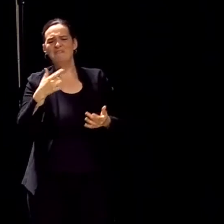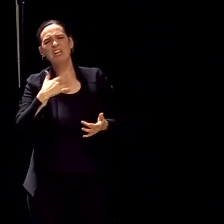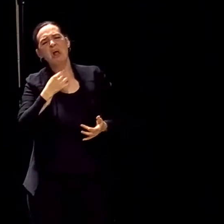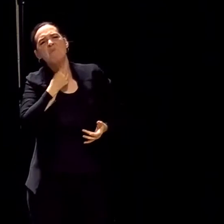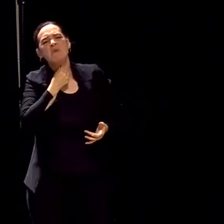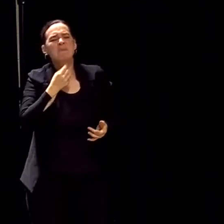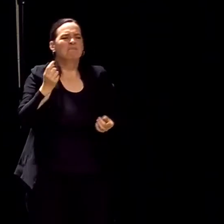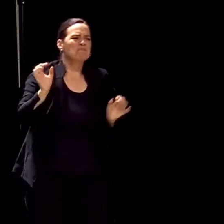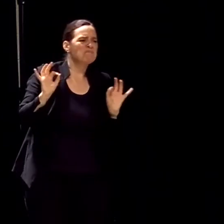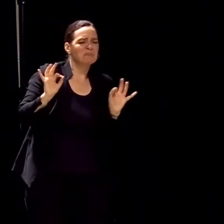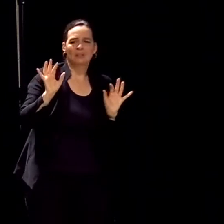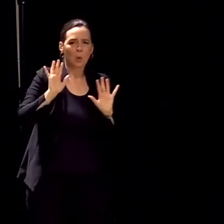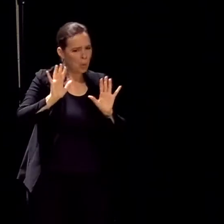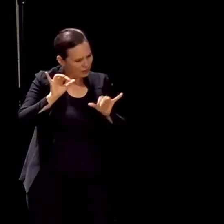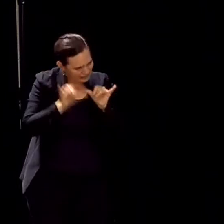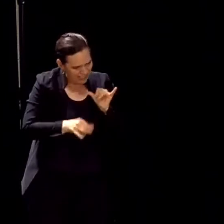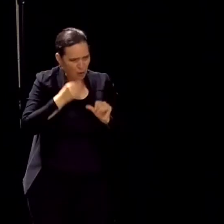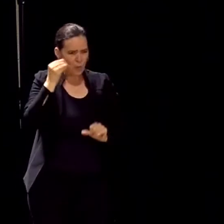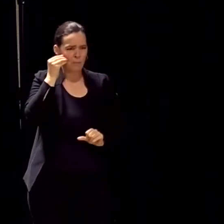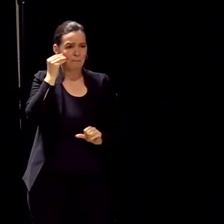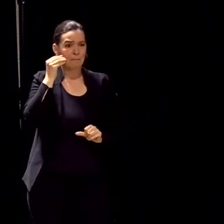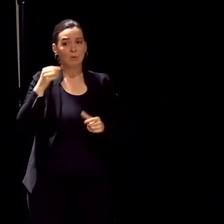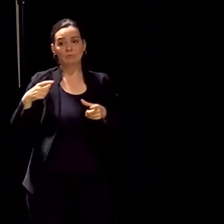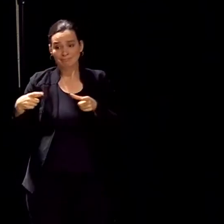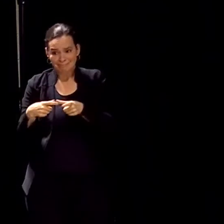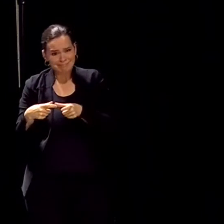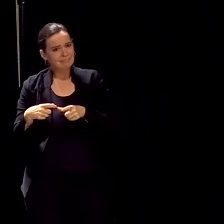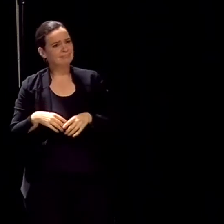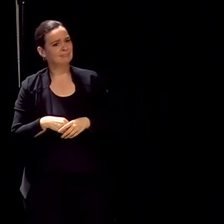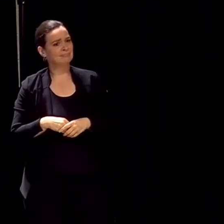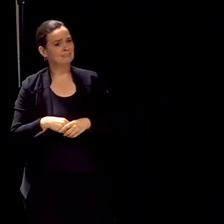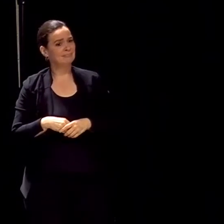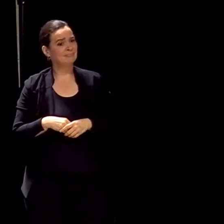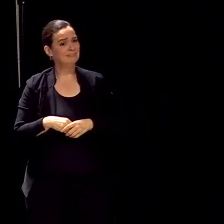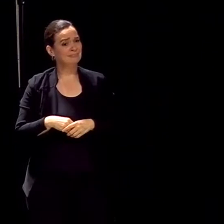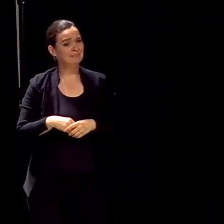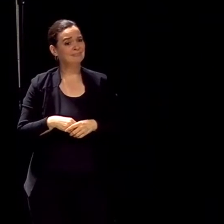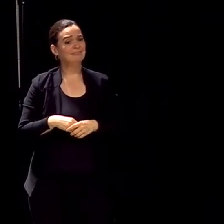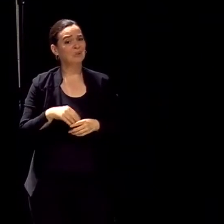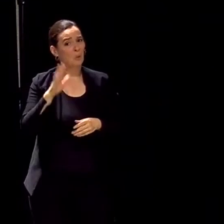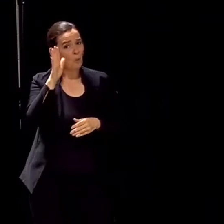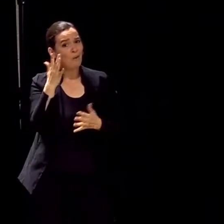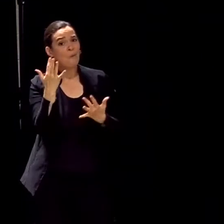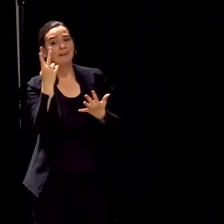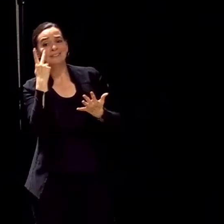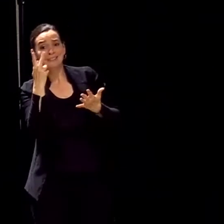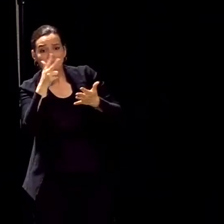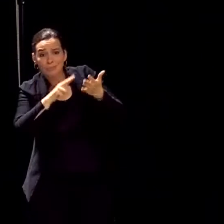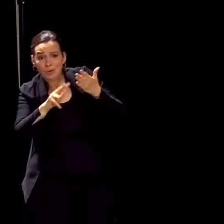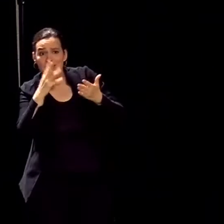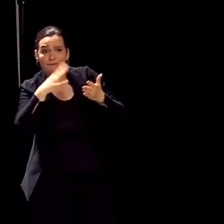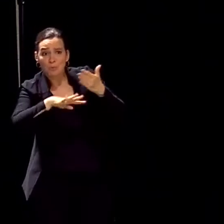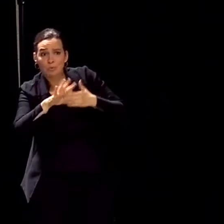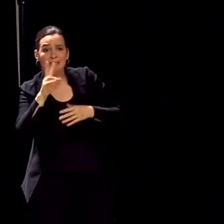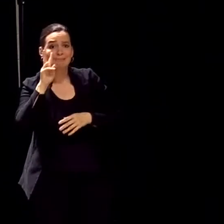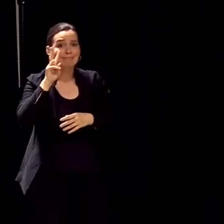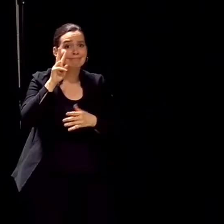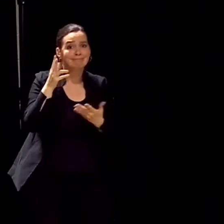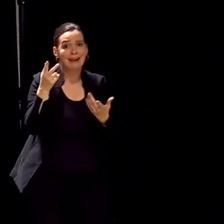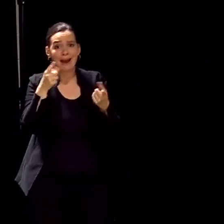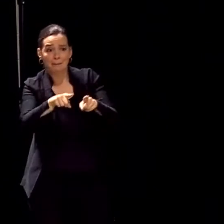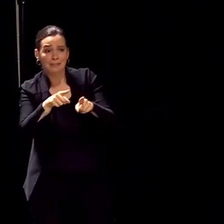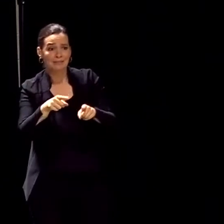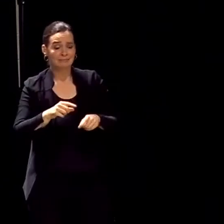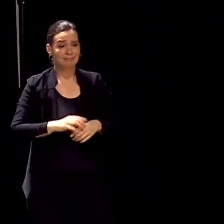So we got a big 3-4 weeks ahead of us. How long will the yellow designation last? It's reviewed every